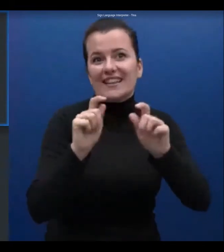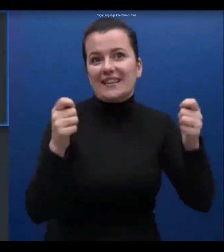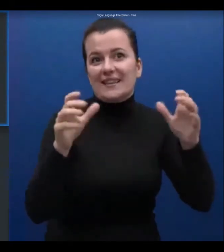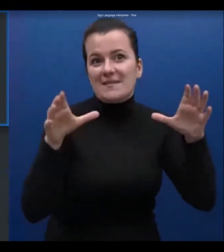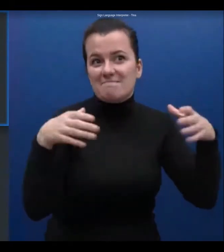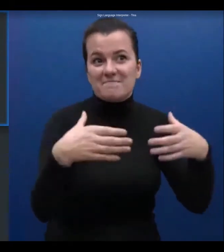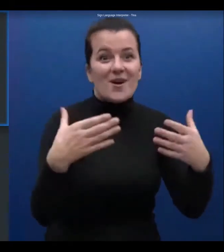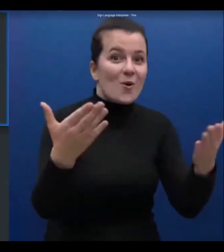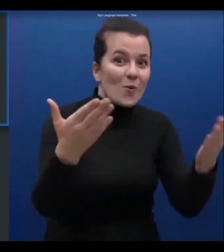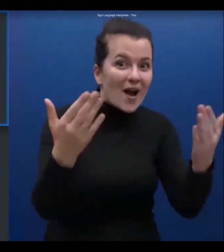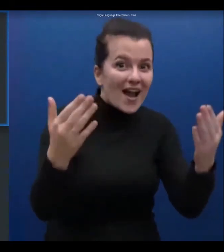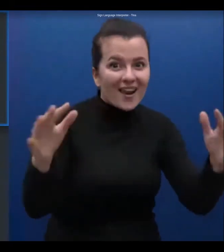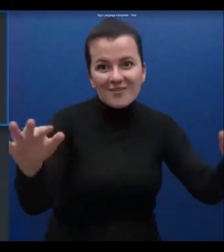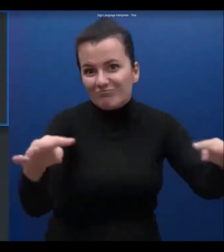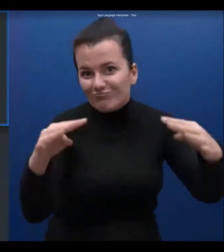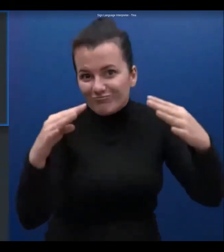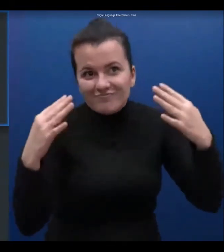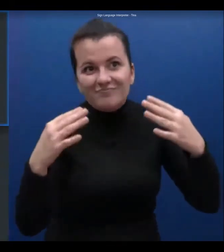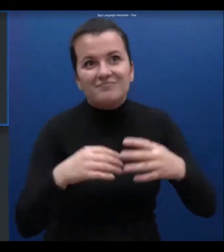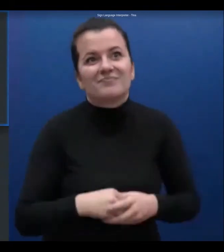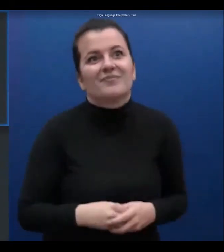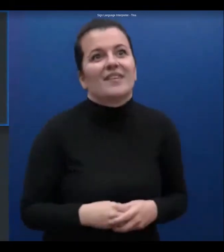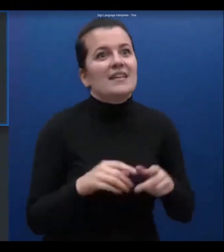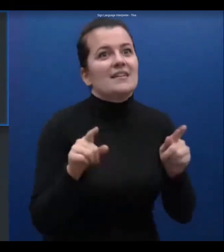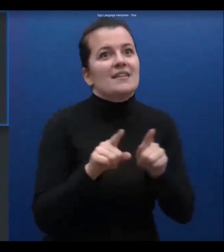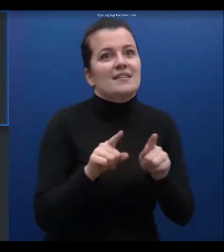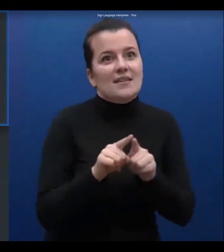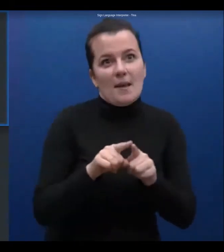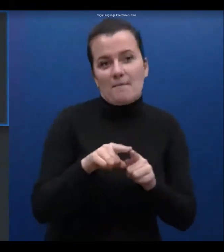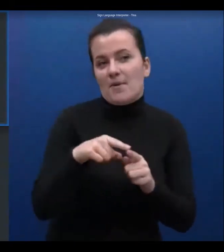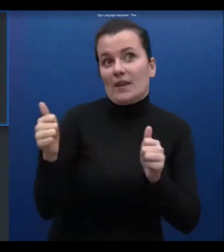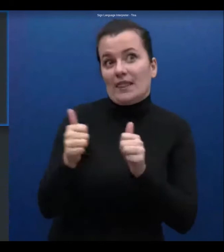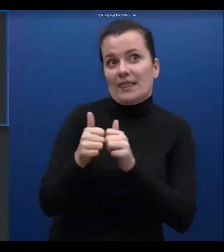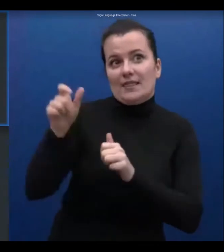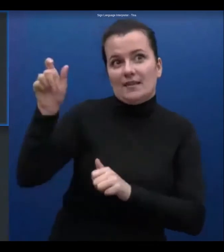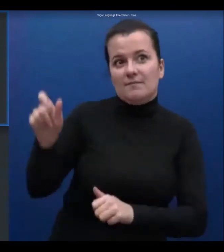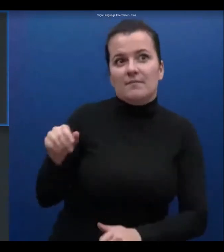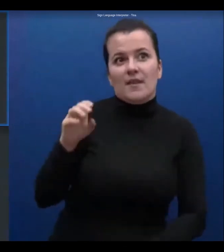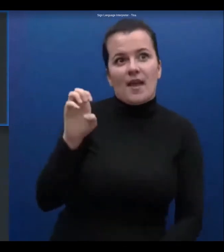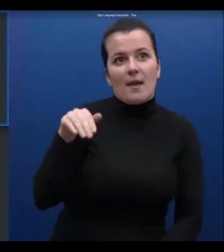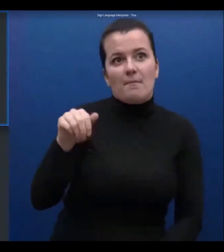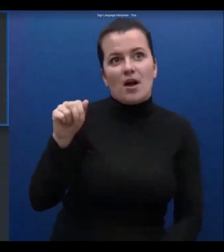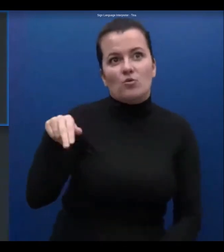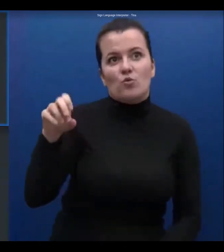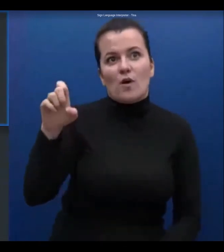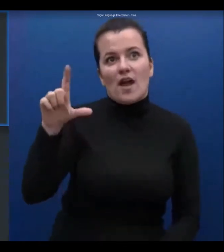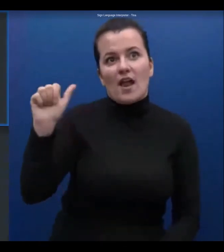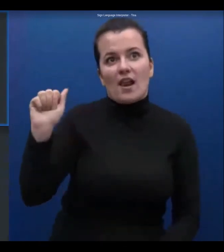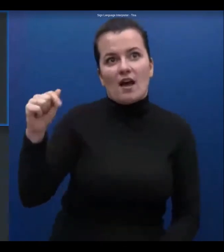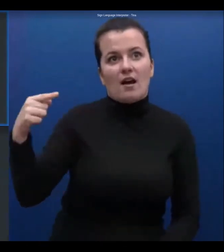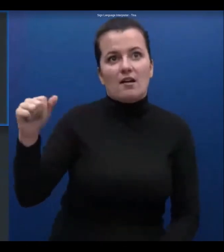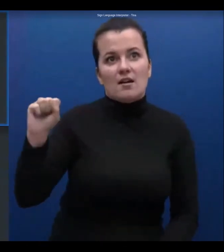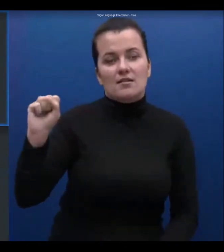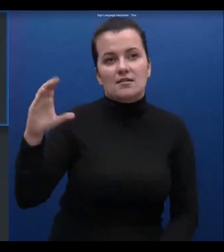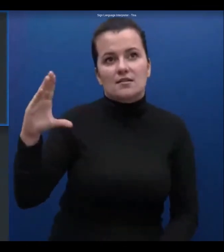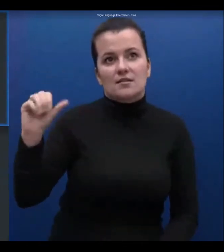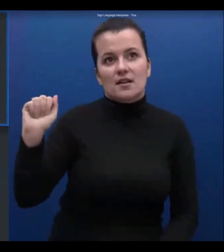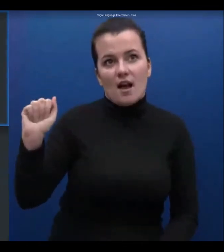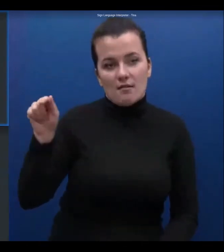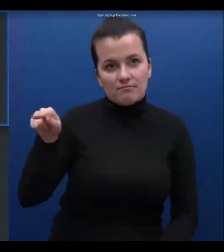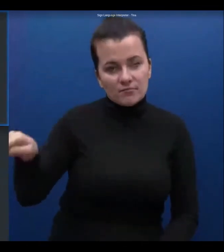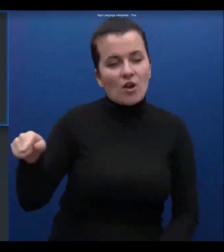by Fondazione Fitzcarraldo about guidelines and tools for heritage-led regeneration